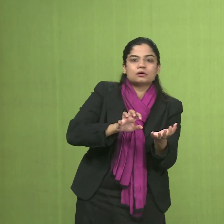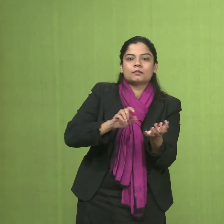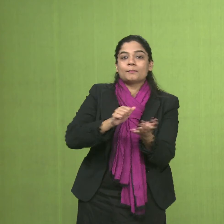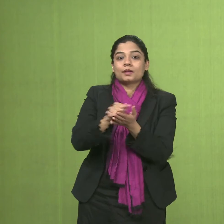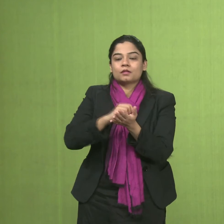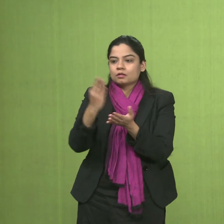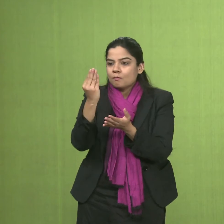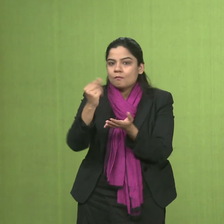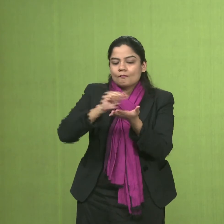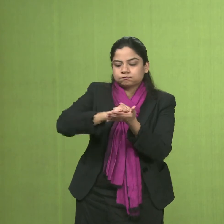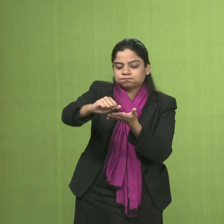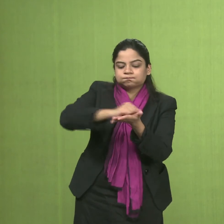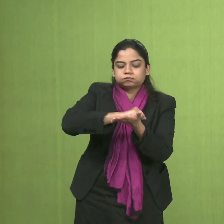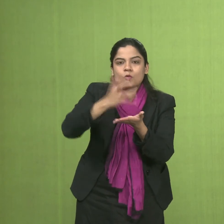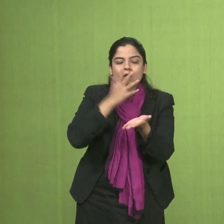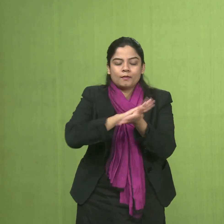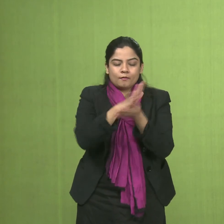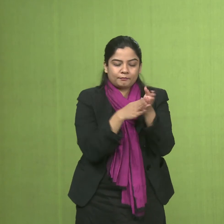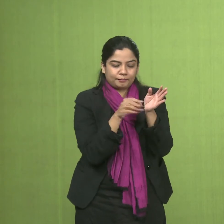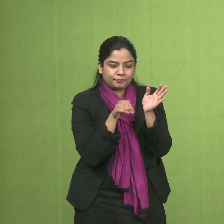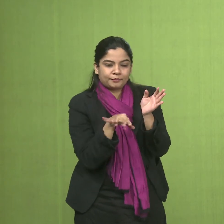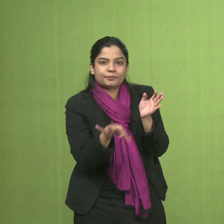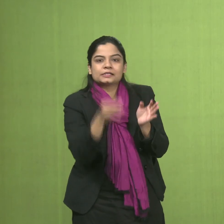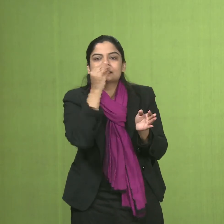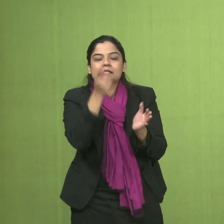softer foam rather than using a hard scrubber.